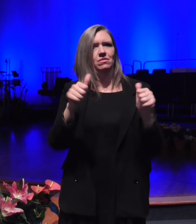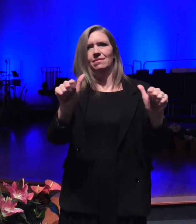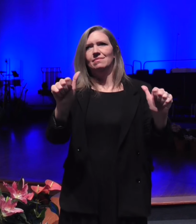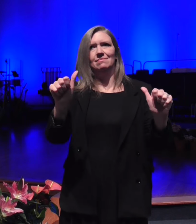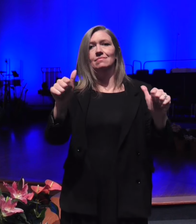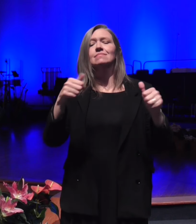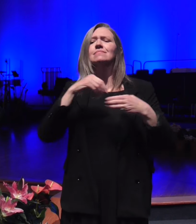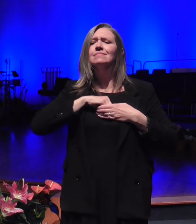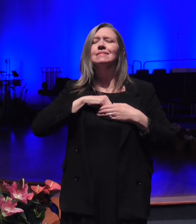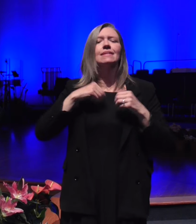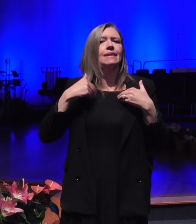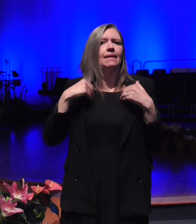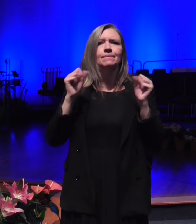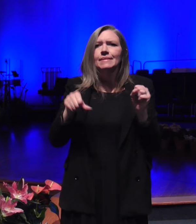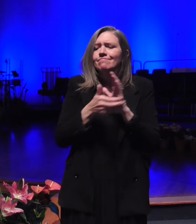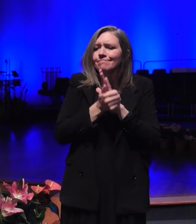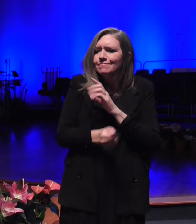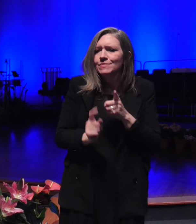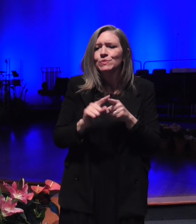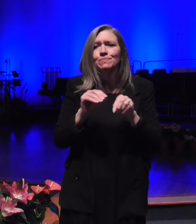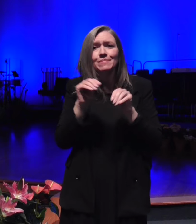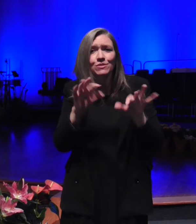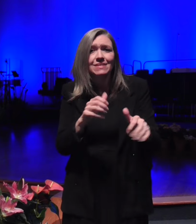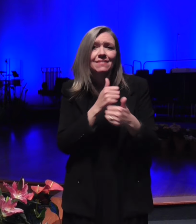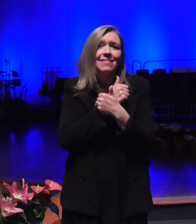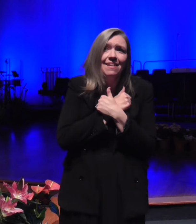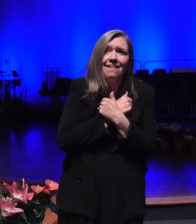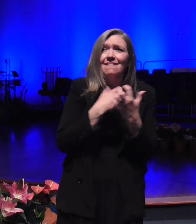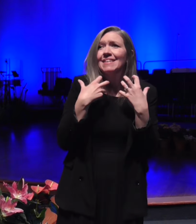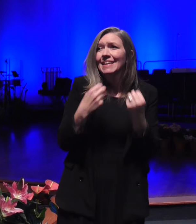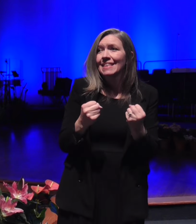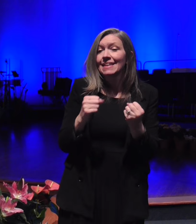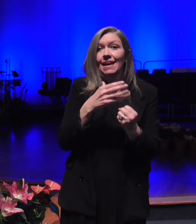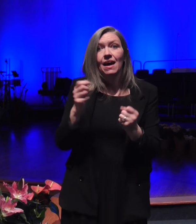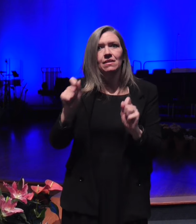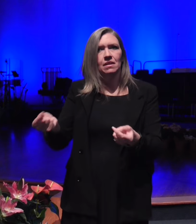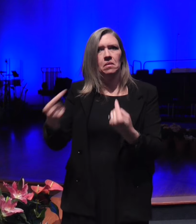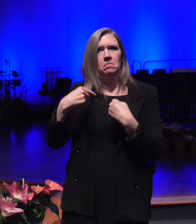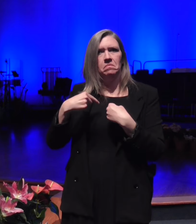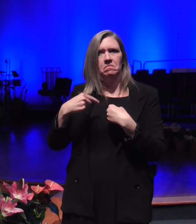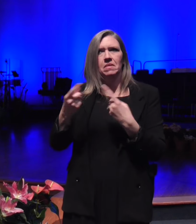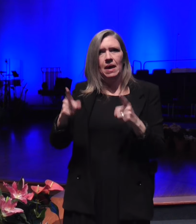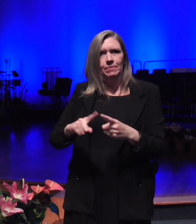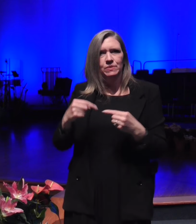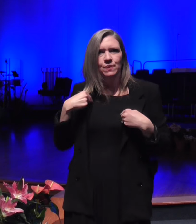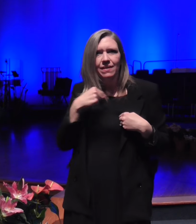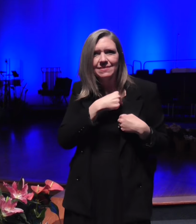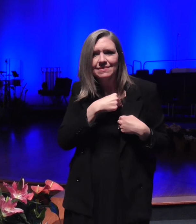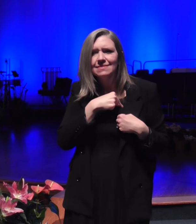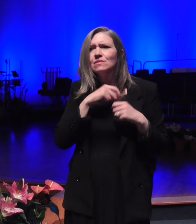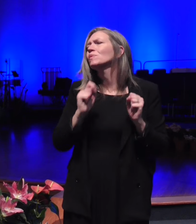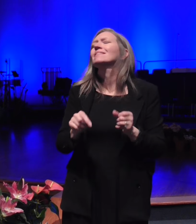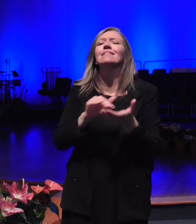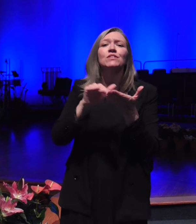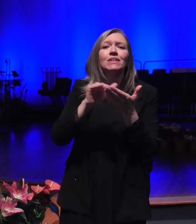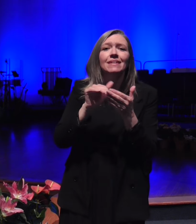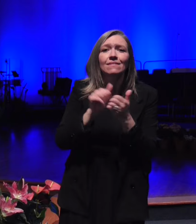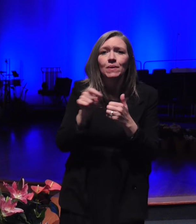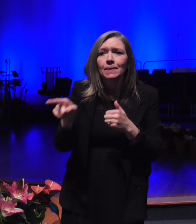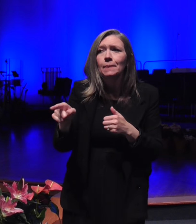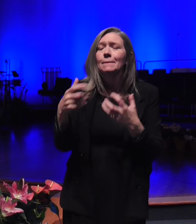to work miracles of love and healing, as well as to have them worked upon us. We have it in us to bless with him and forgive with him and heal with